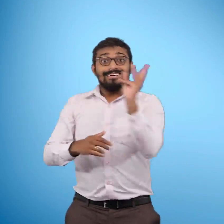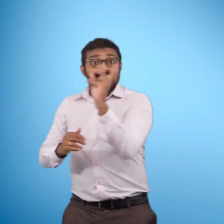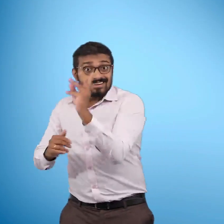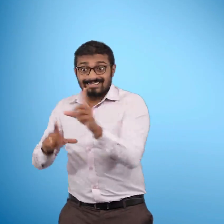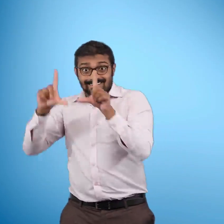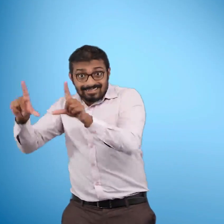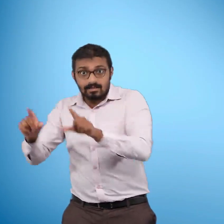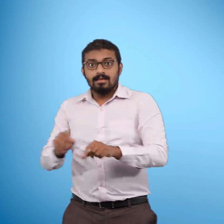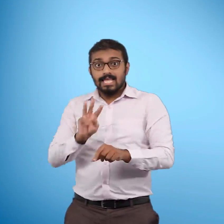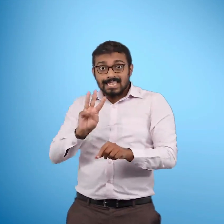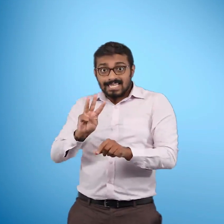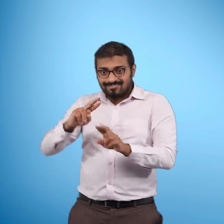and 3 feet by 3 feet.